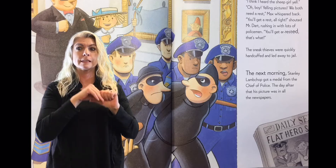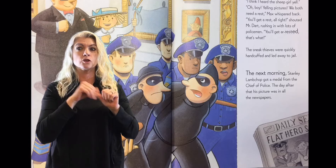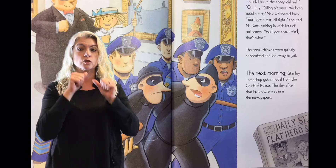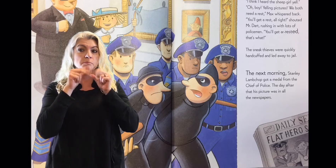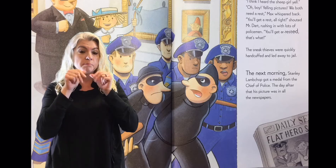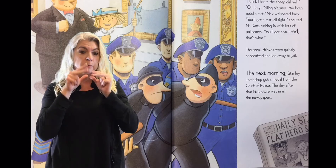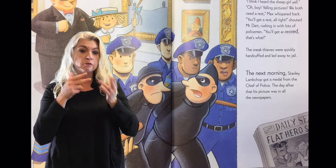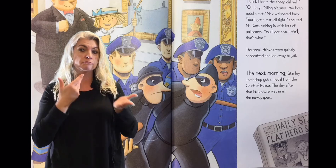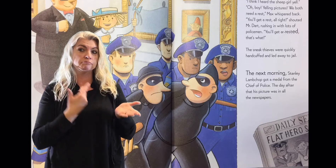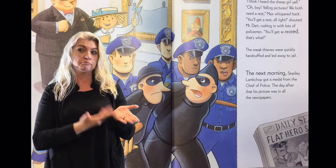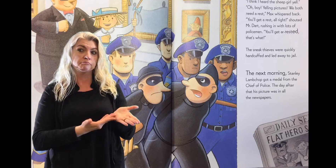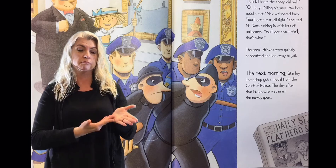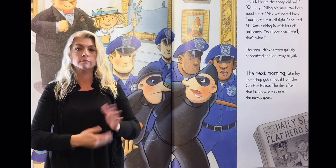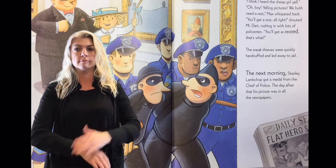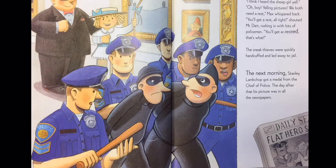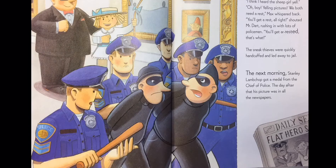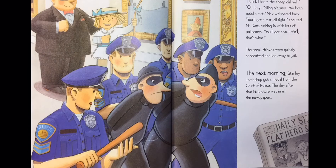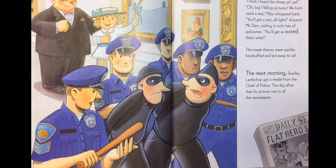all the newspapers.